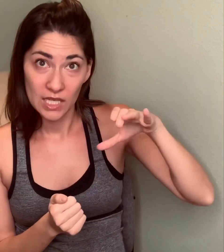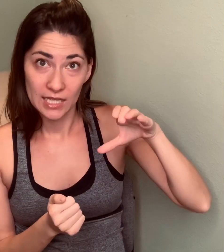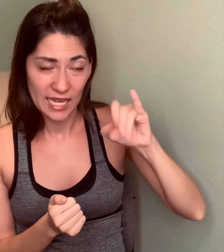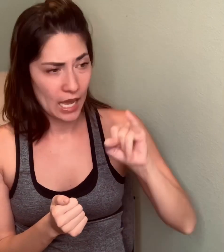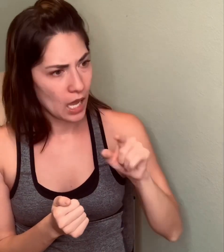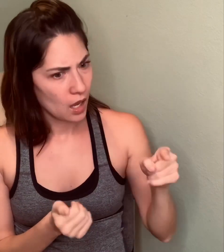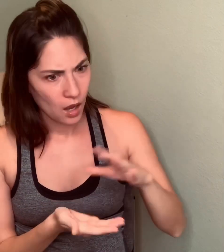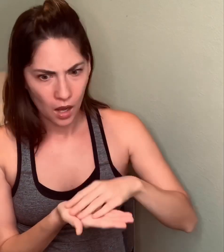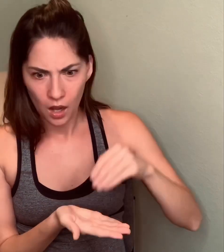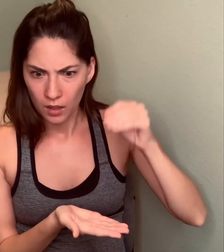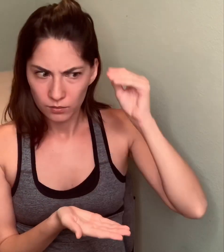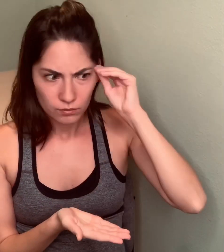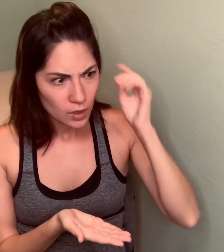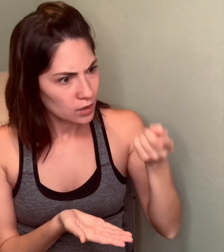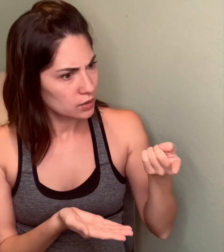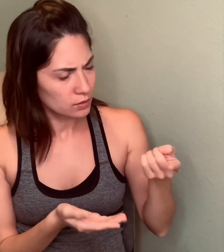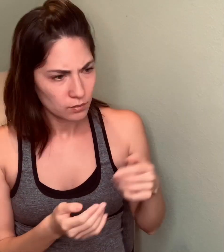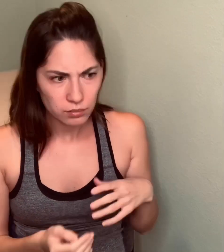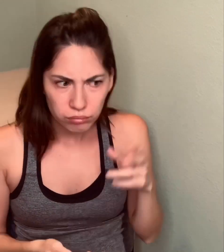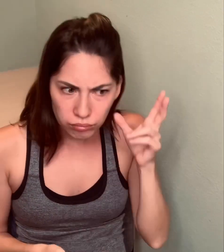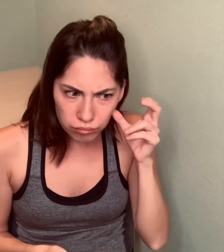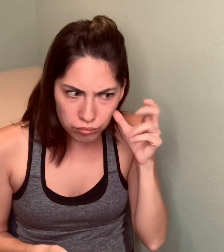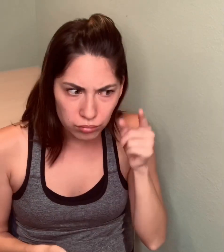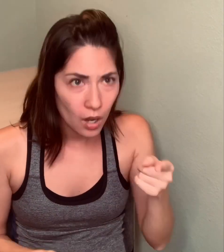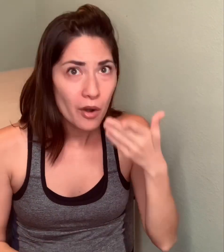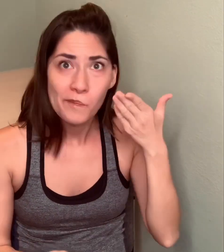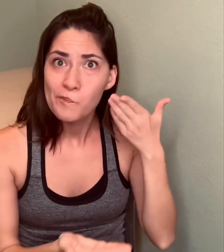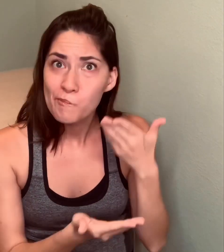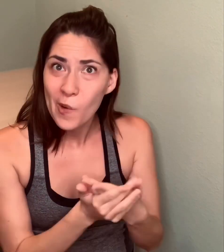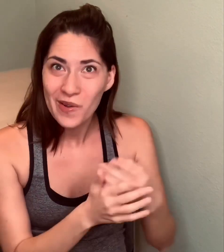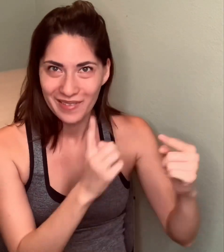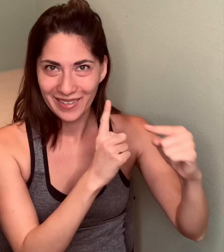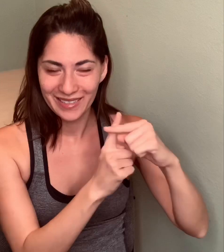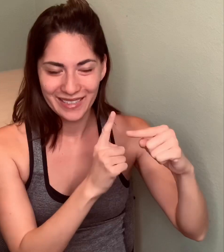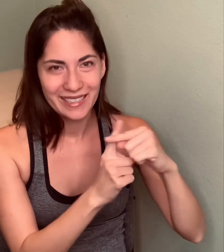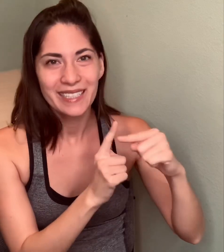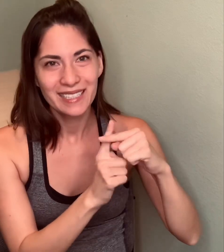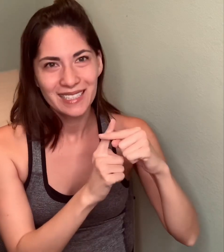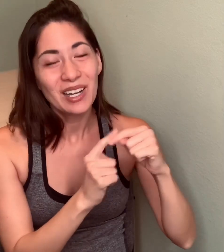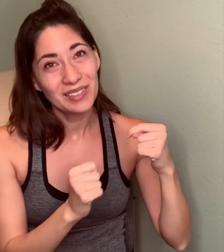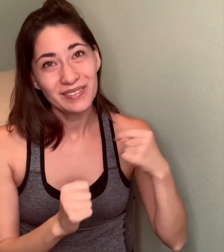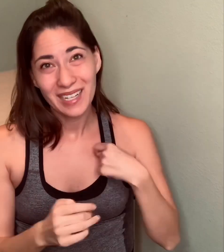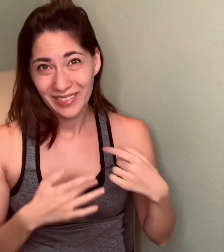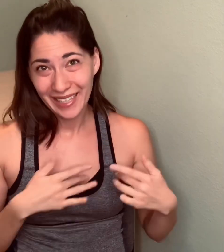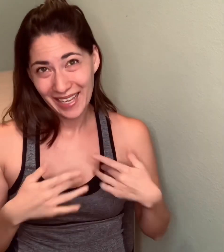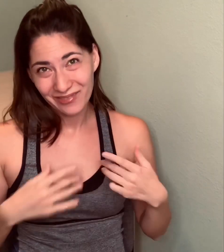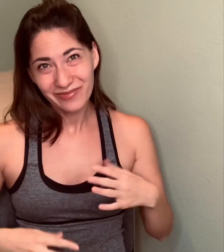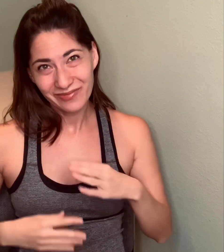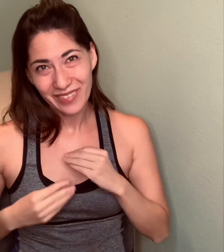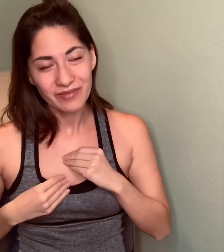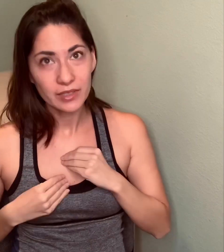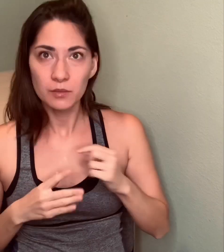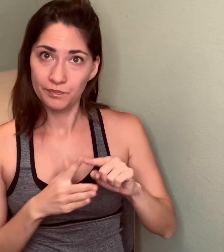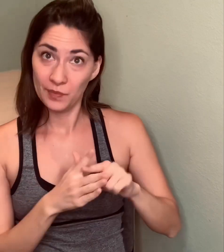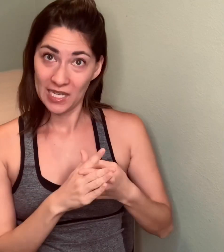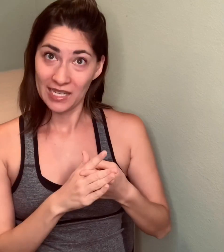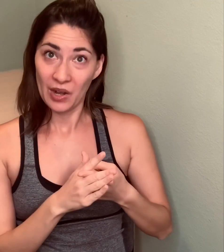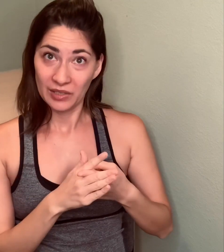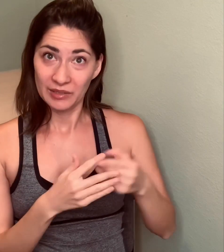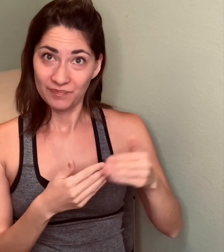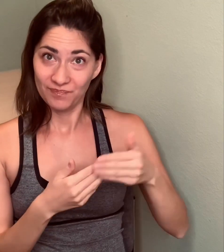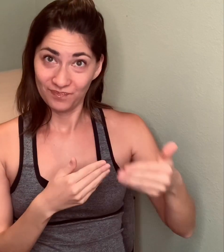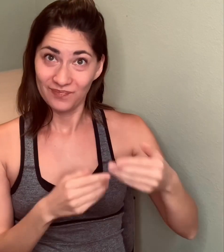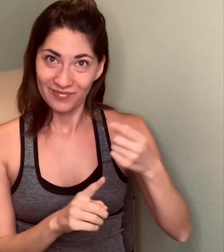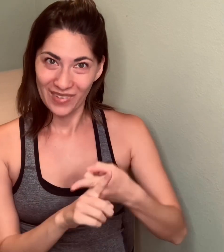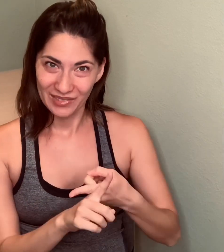but good things about this program, and I'm very excited. I'll be starting next month. But